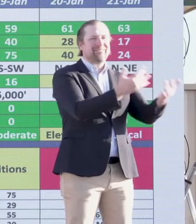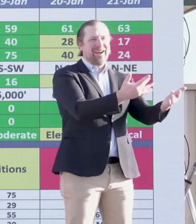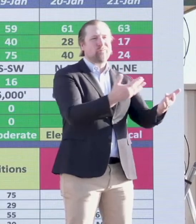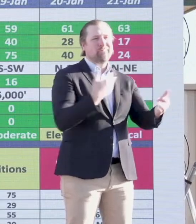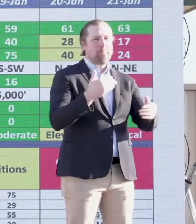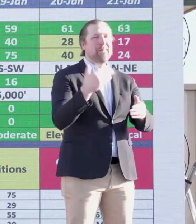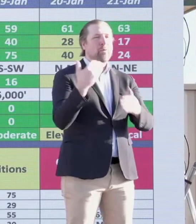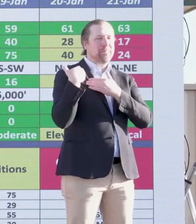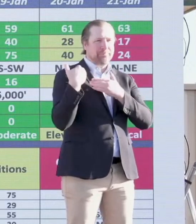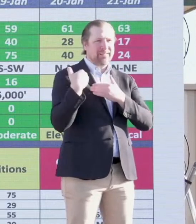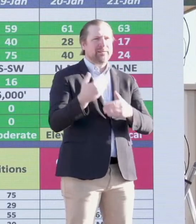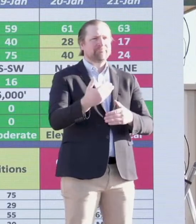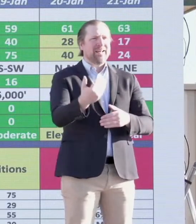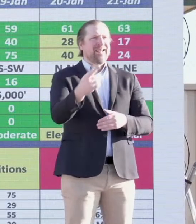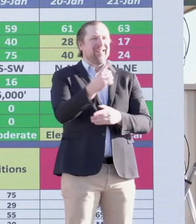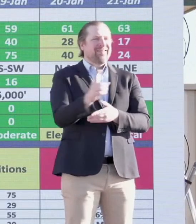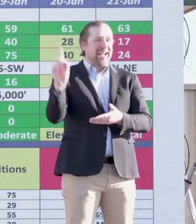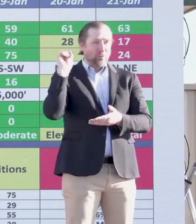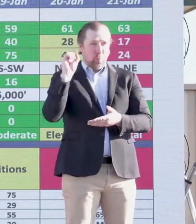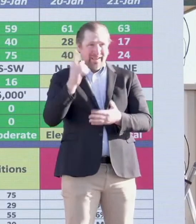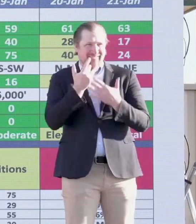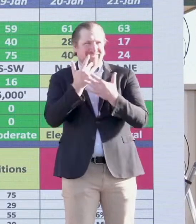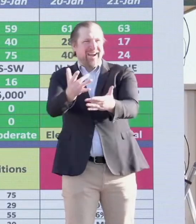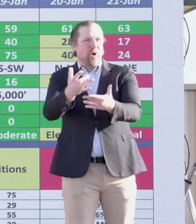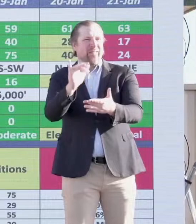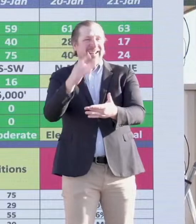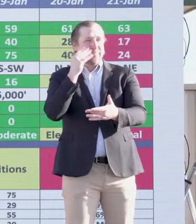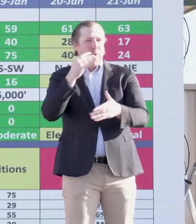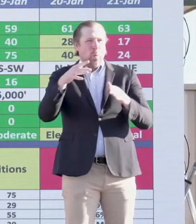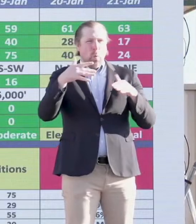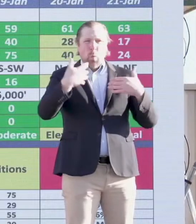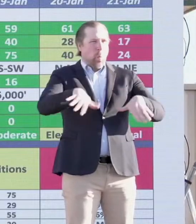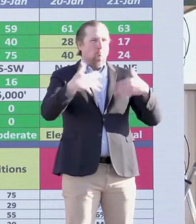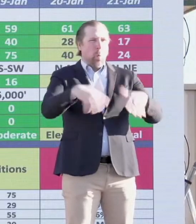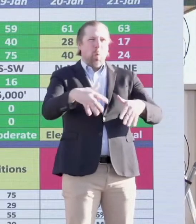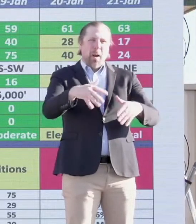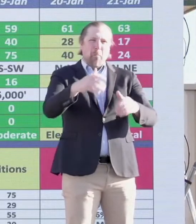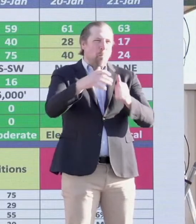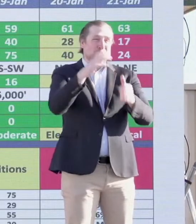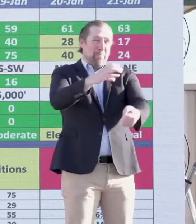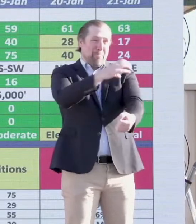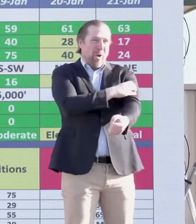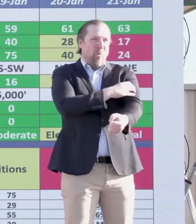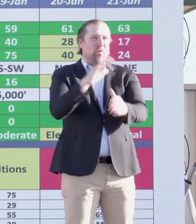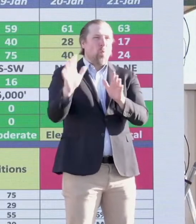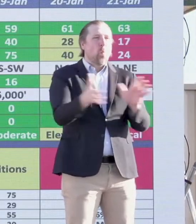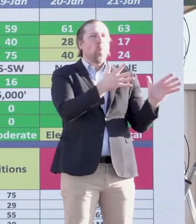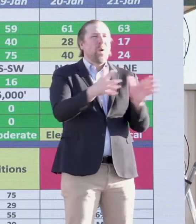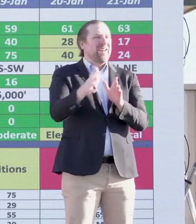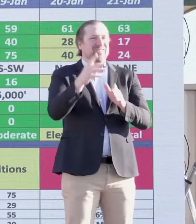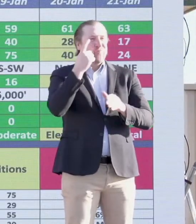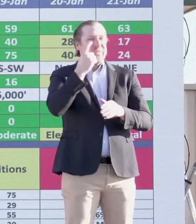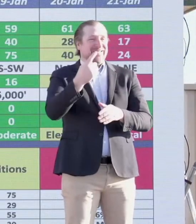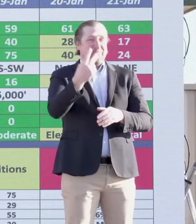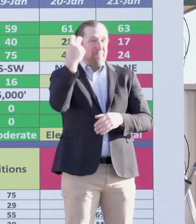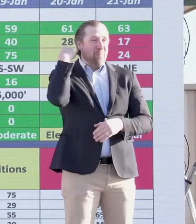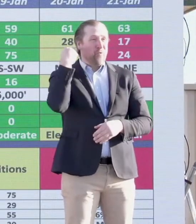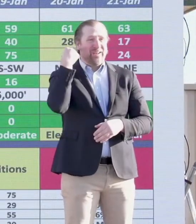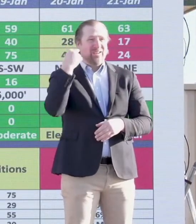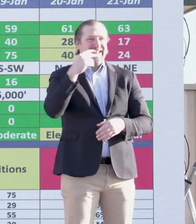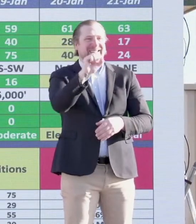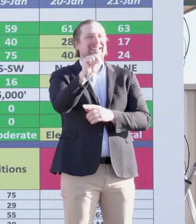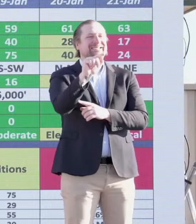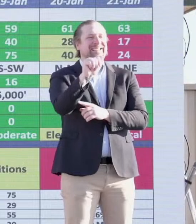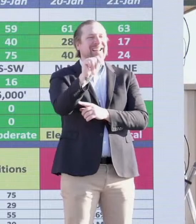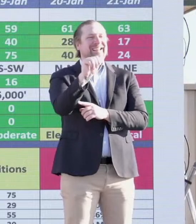ignited last Tuesday and Wednesday, the area was experiencing what was one of the strongest Santa Ana wind events that we've had in recent memory. And with those strong Santa Ana